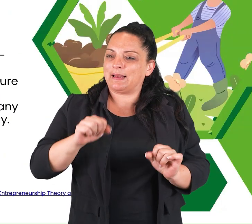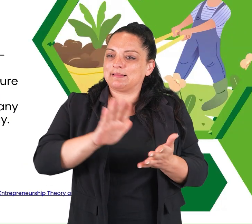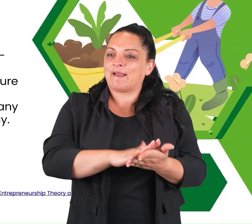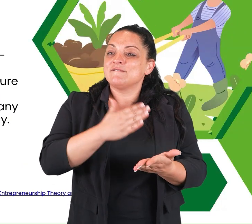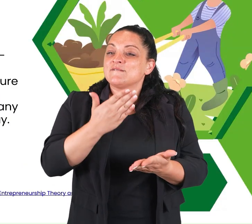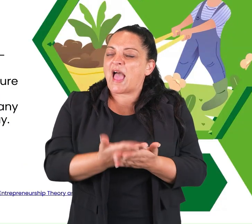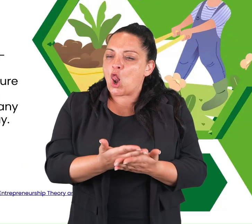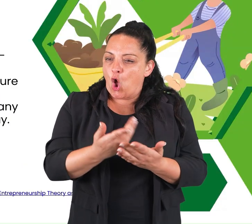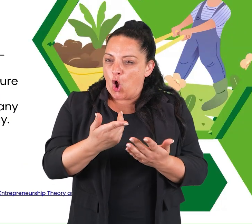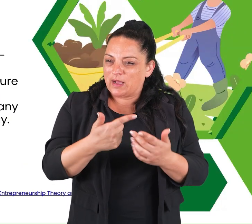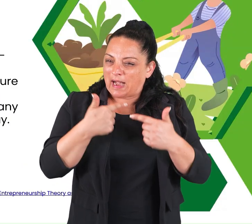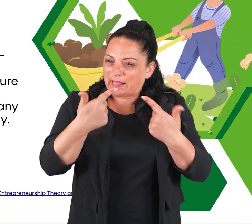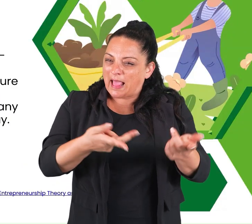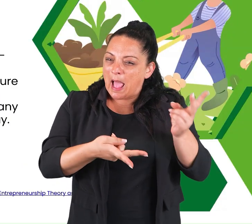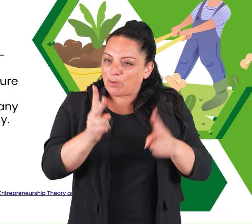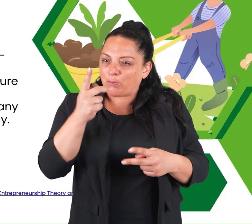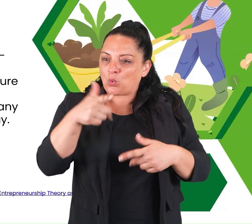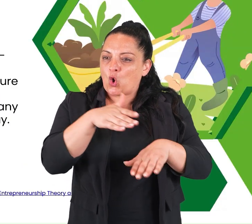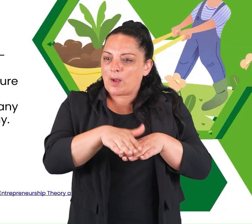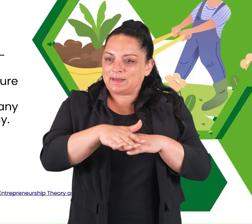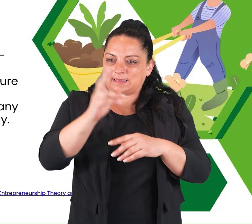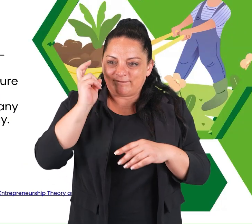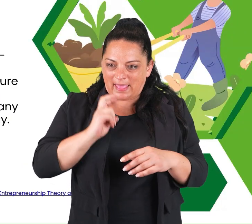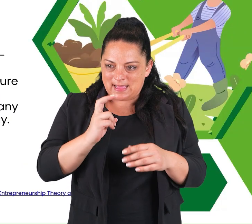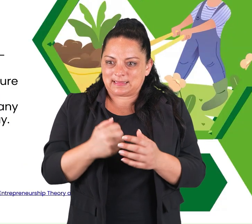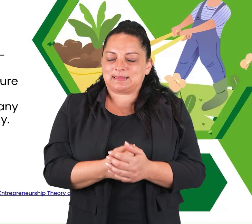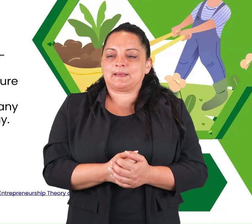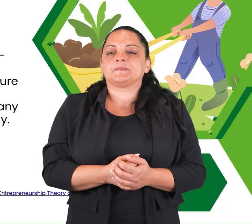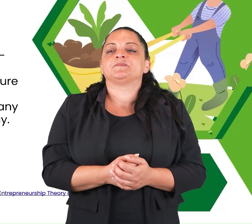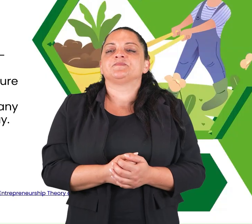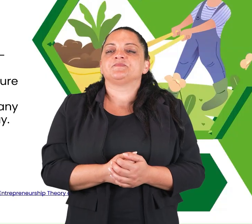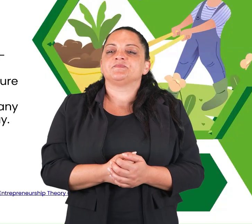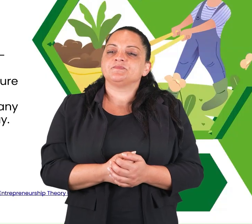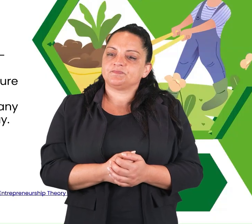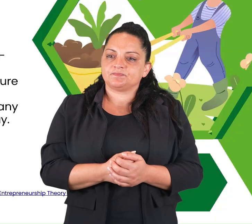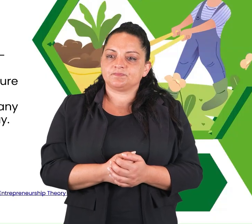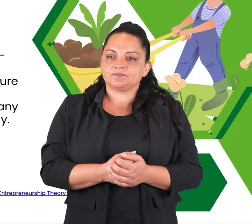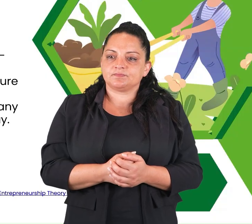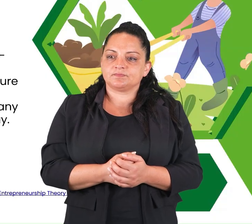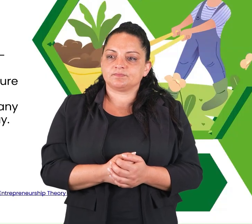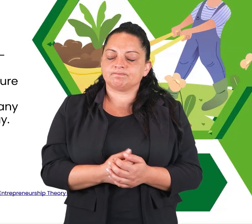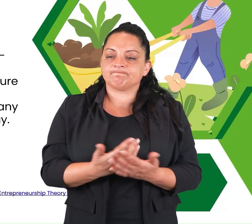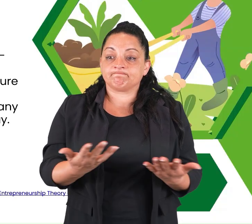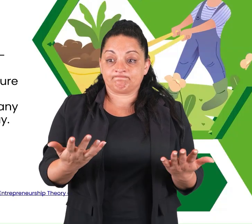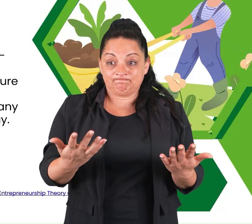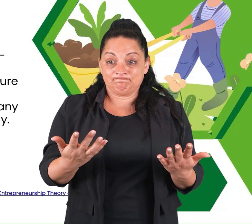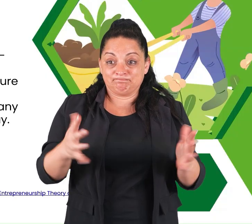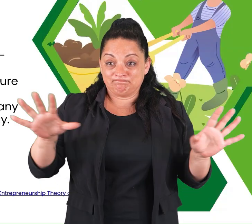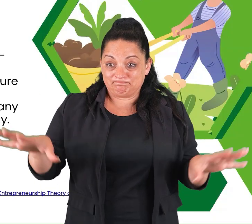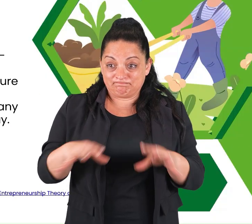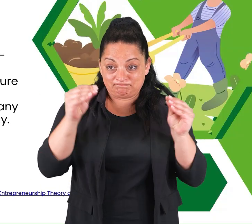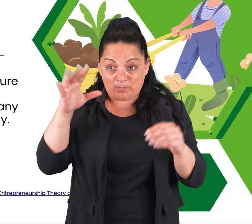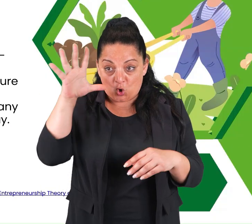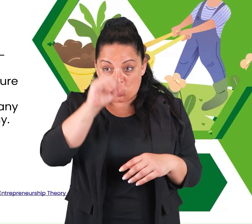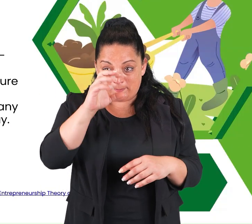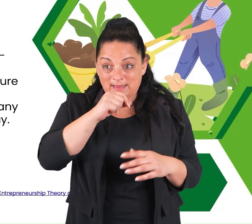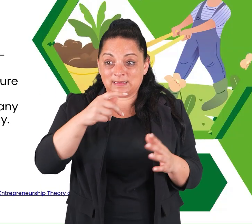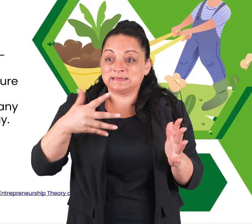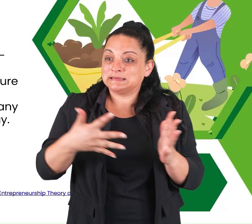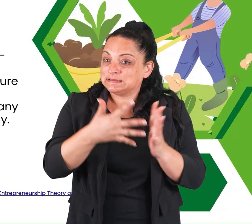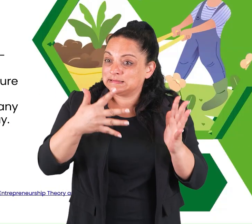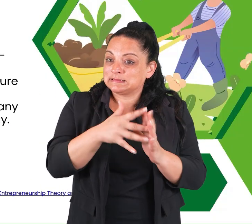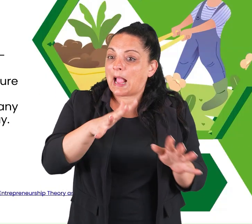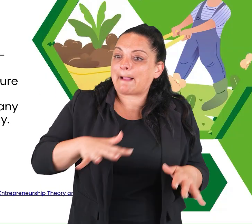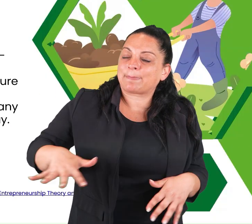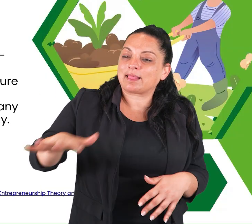skills has as values in course. Starting with understanding environmental issues